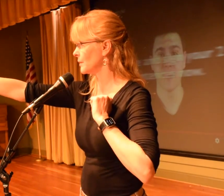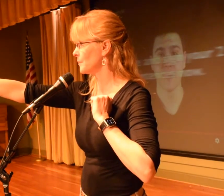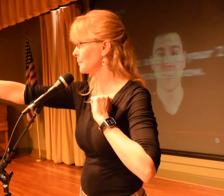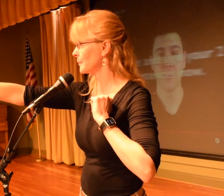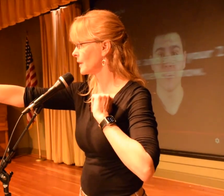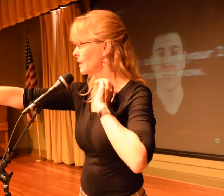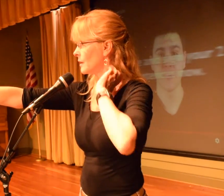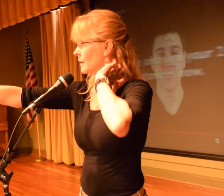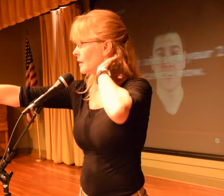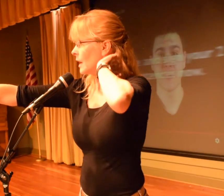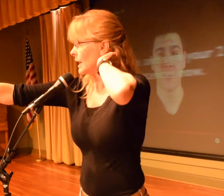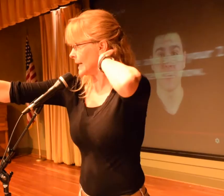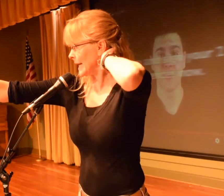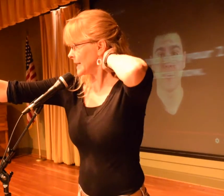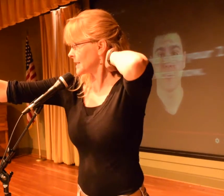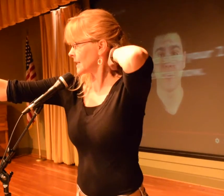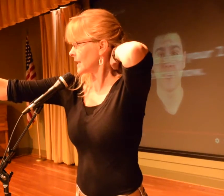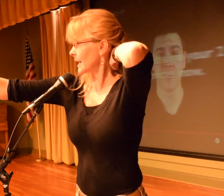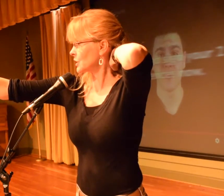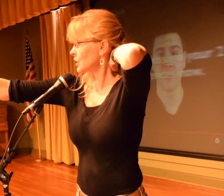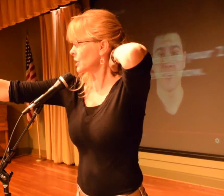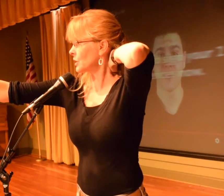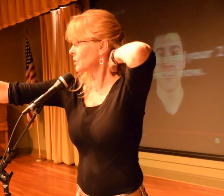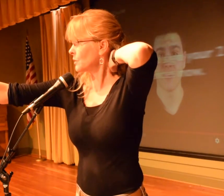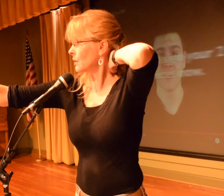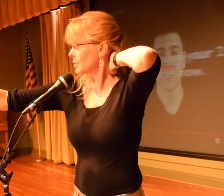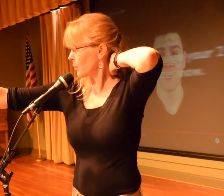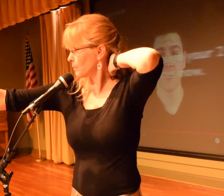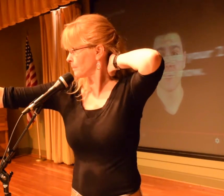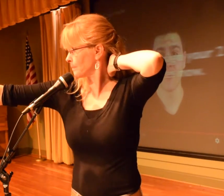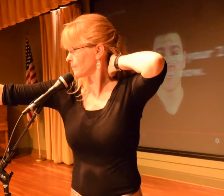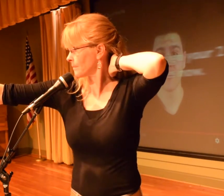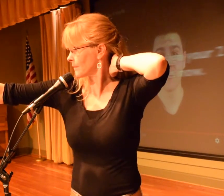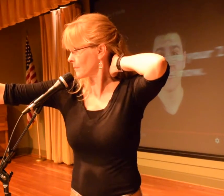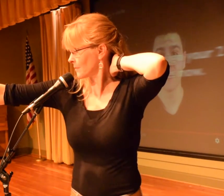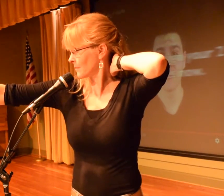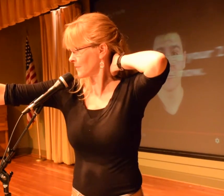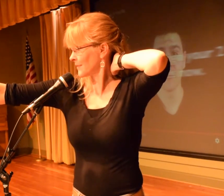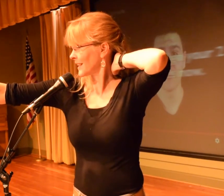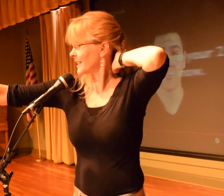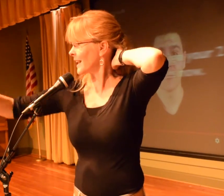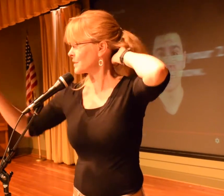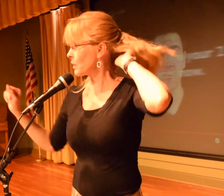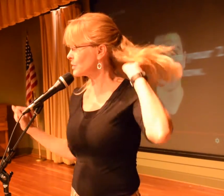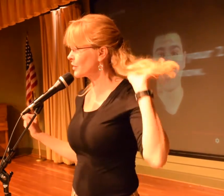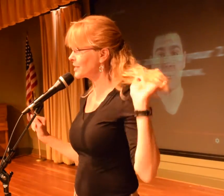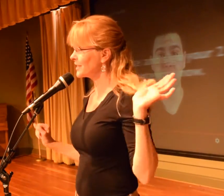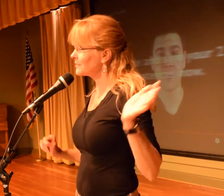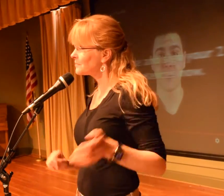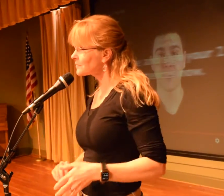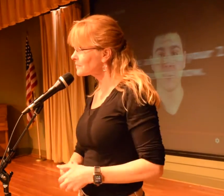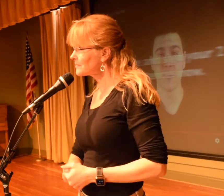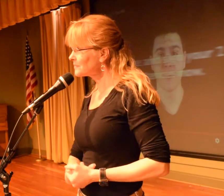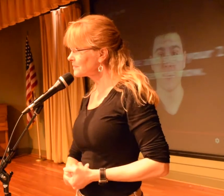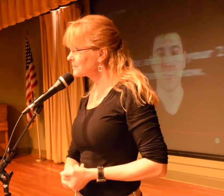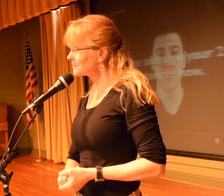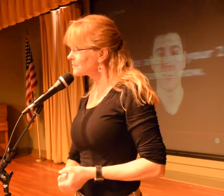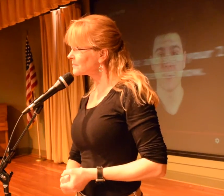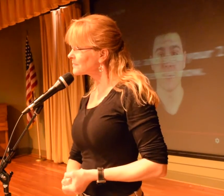Lady sitting next to you. Yes, what was your question? Sorry. So when